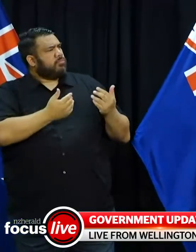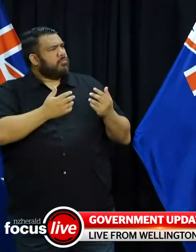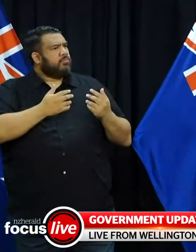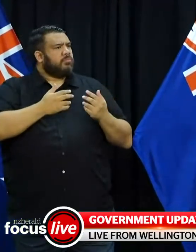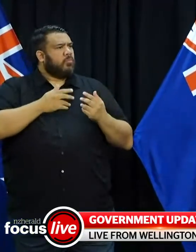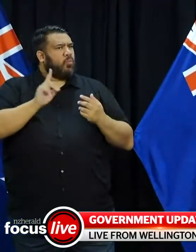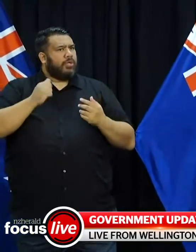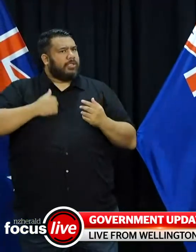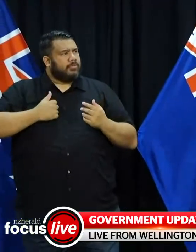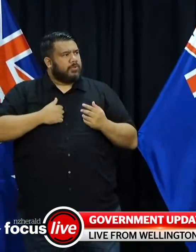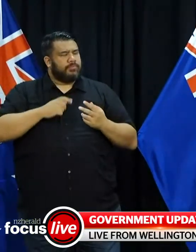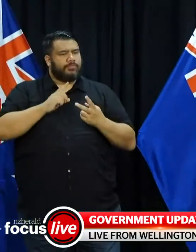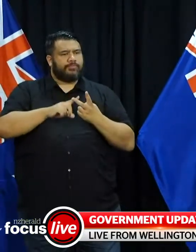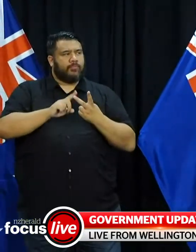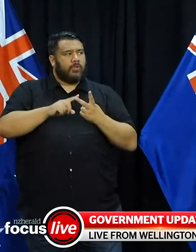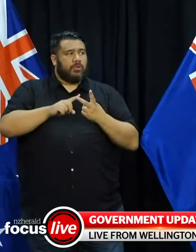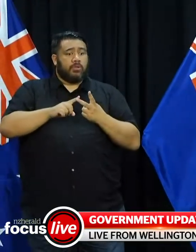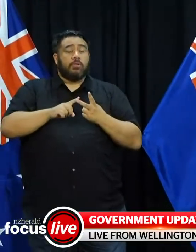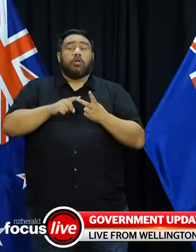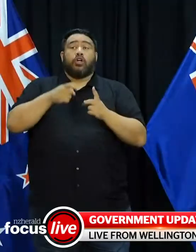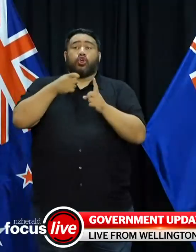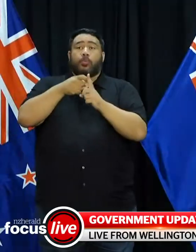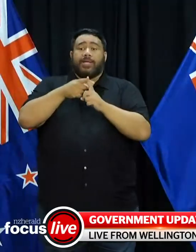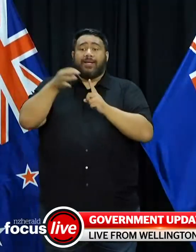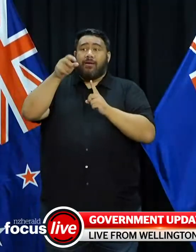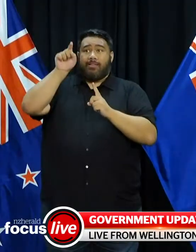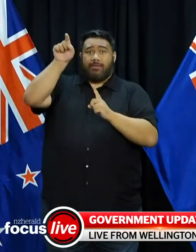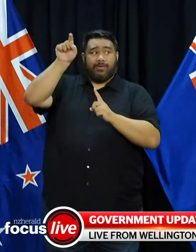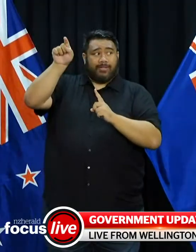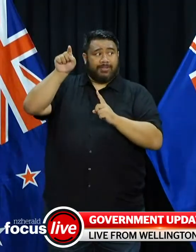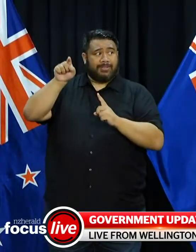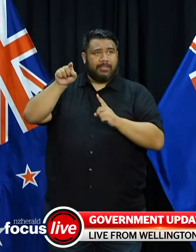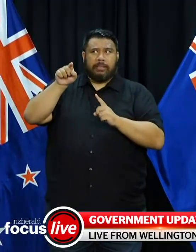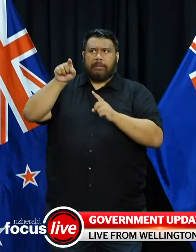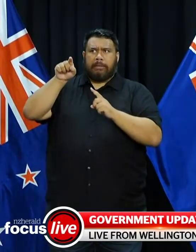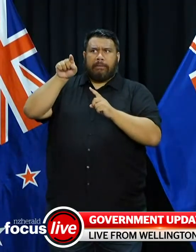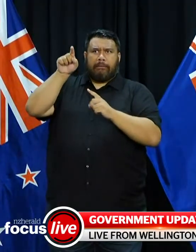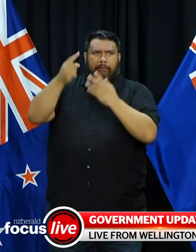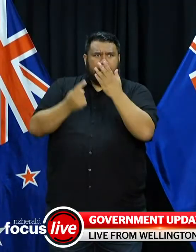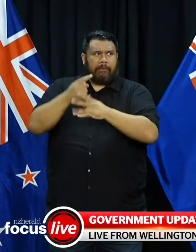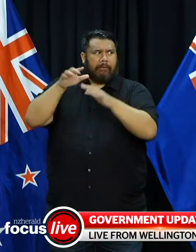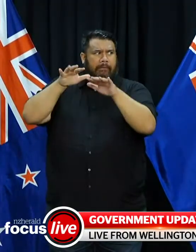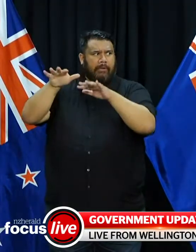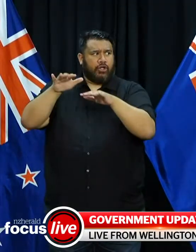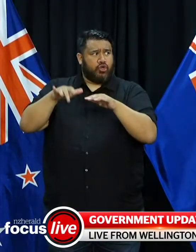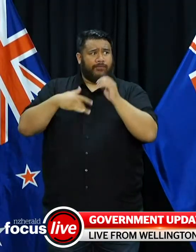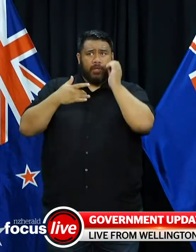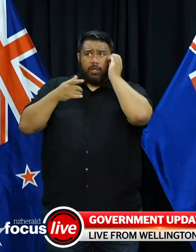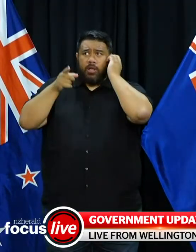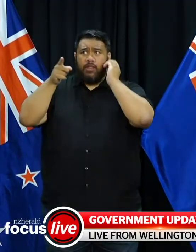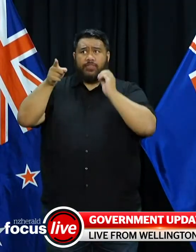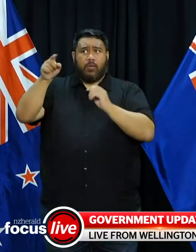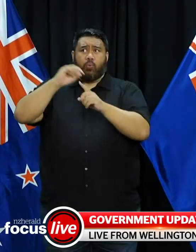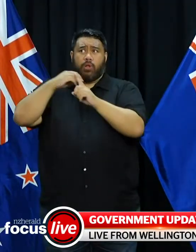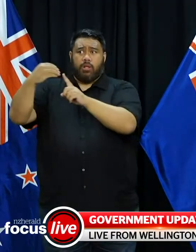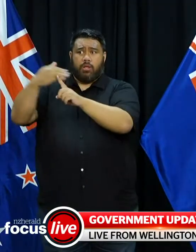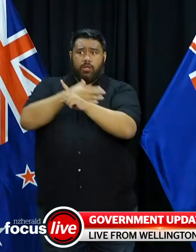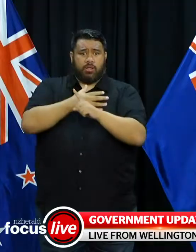activity in the Kermadec, will that lead to seismic activity actually centred on land in New